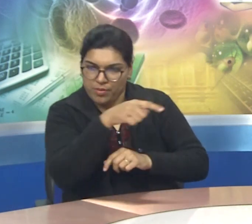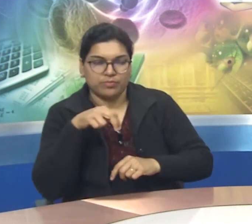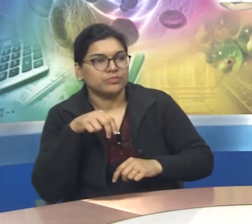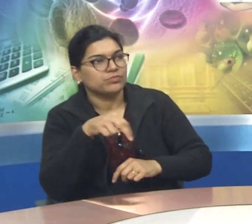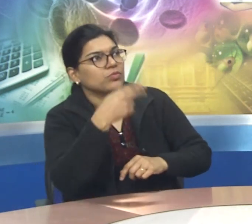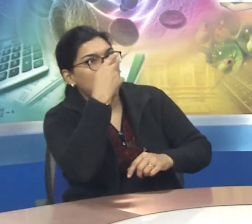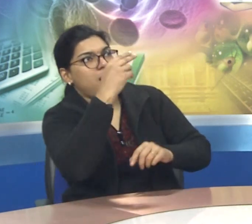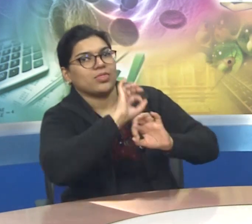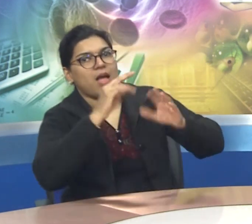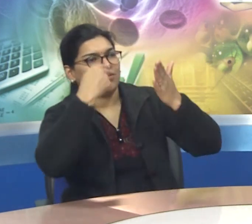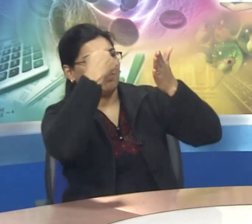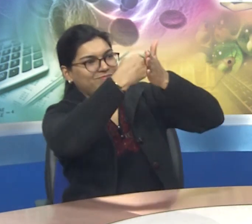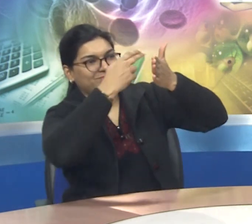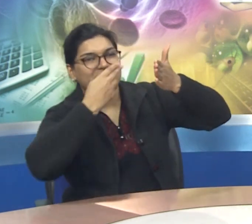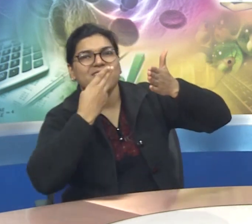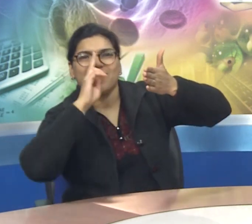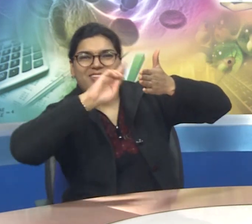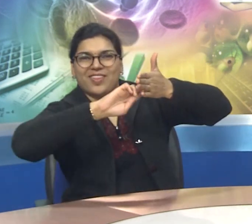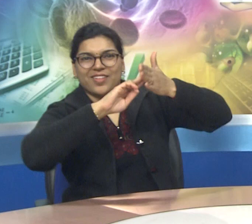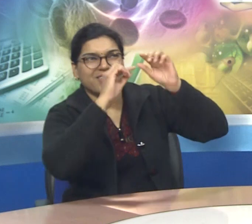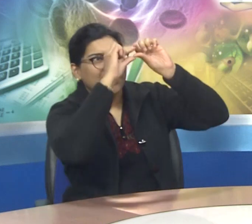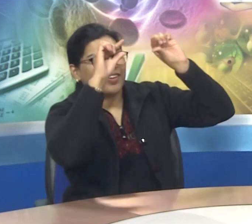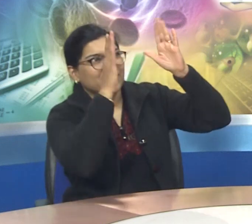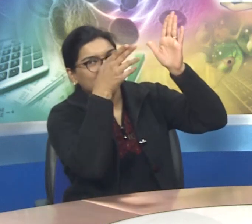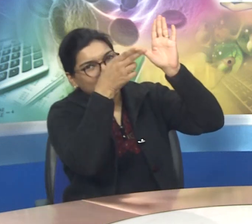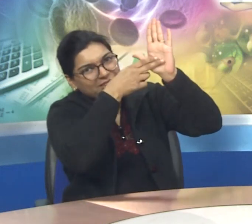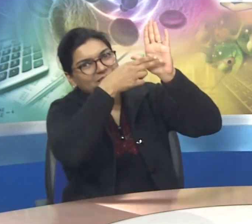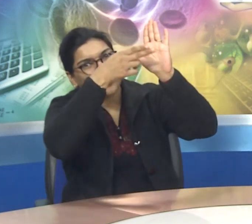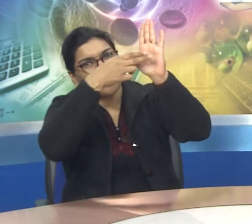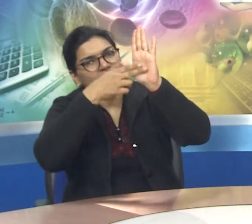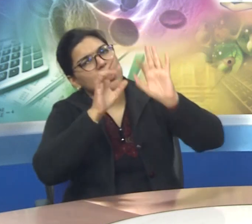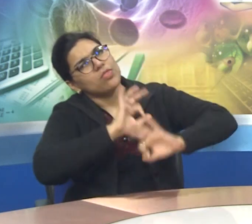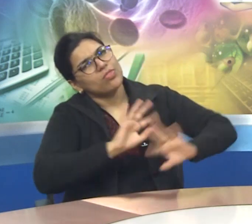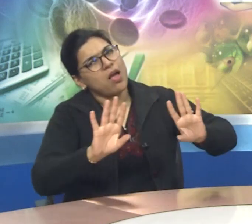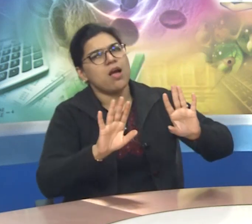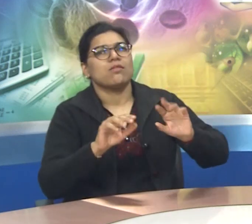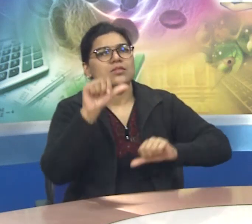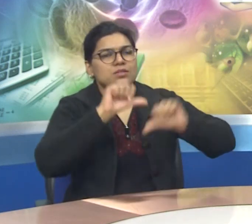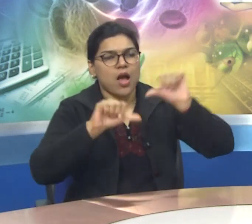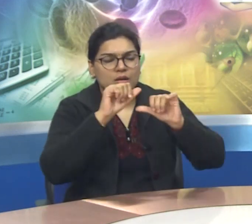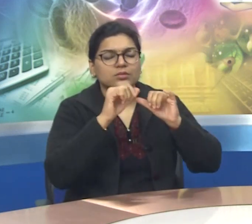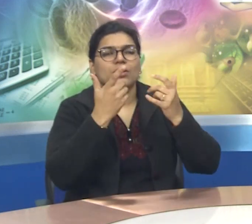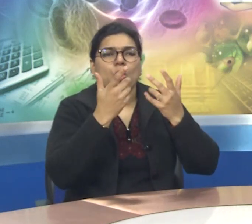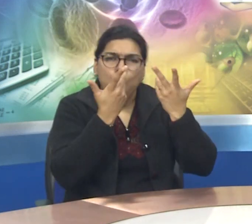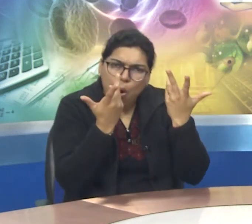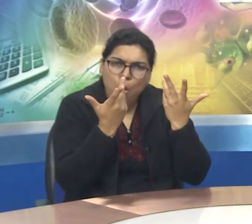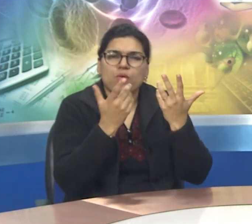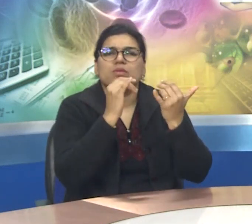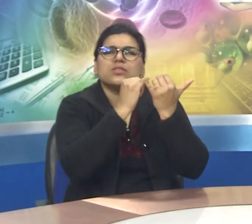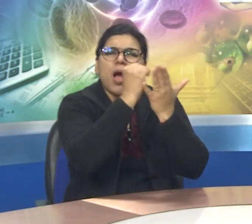emphasizes that the height of the racks should not be more than the average height of the readers.